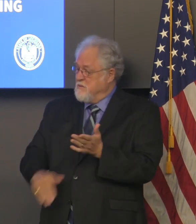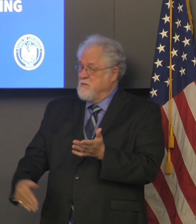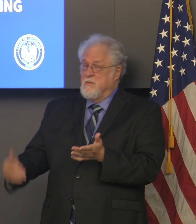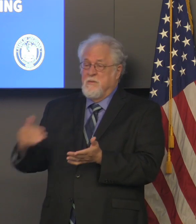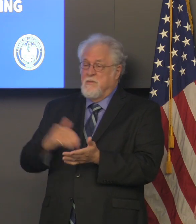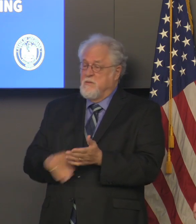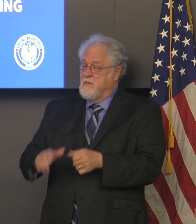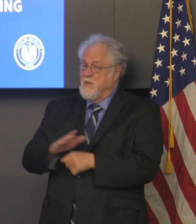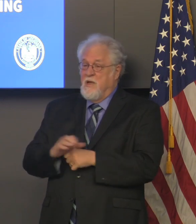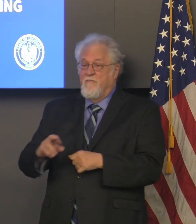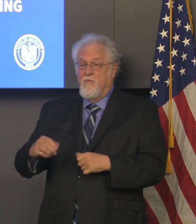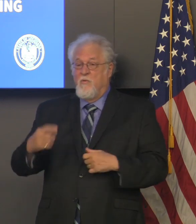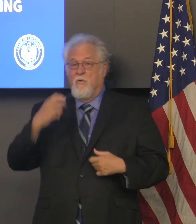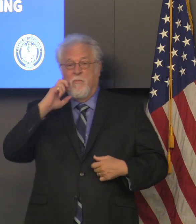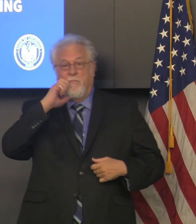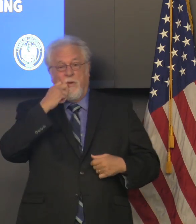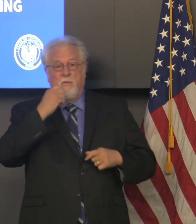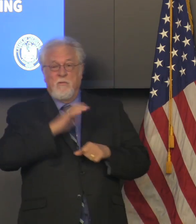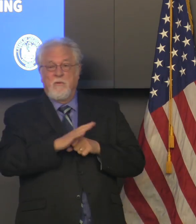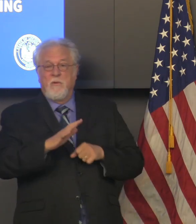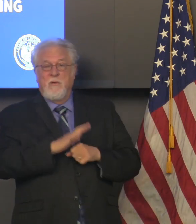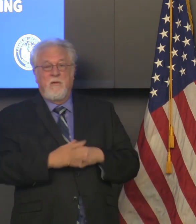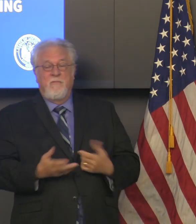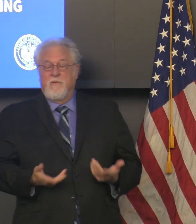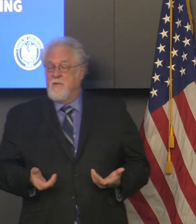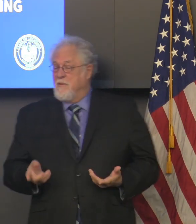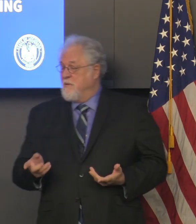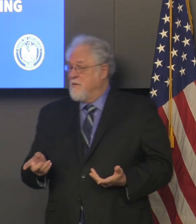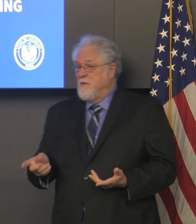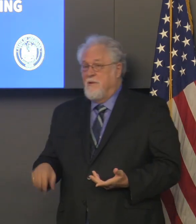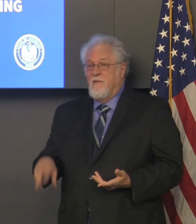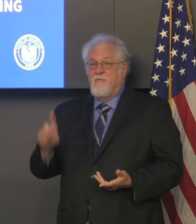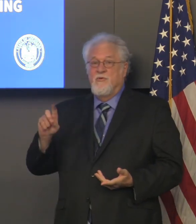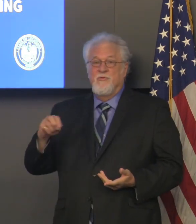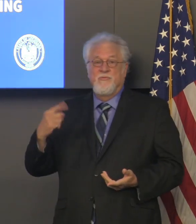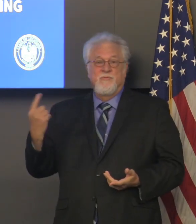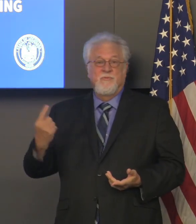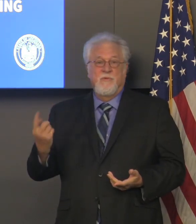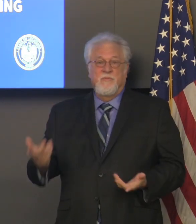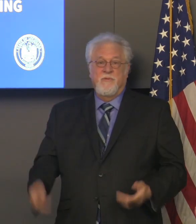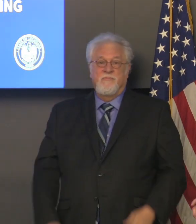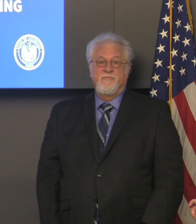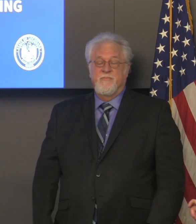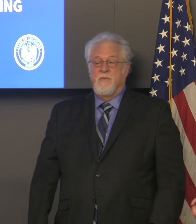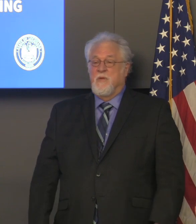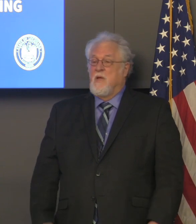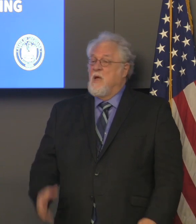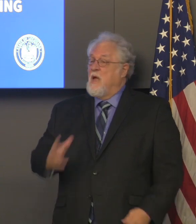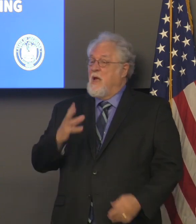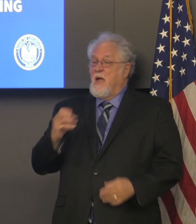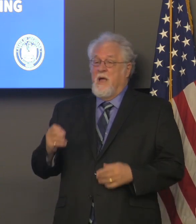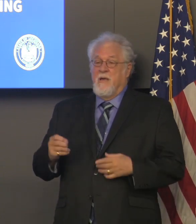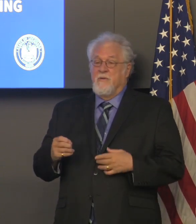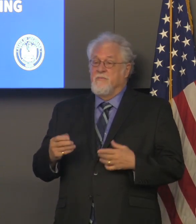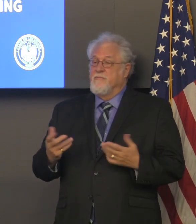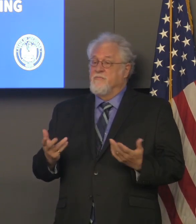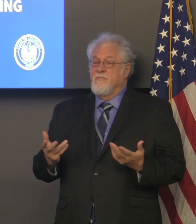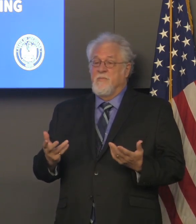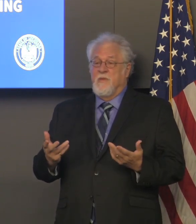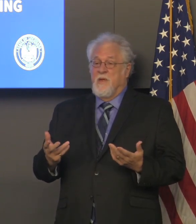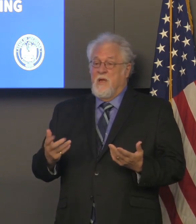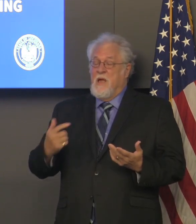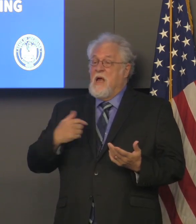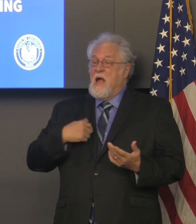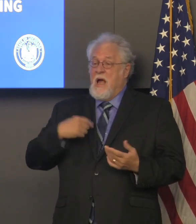or flagrant enough that you just have to take more serious action. And I